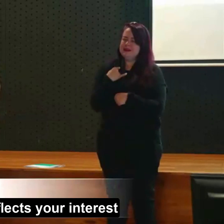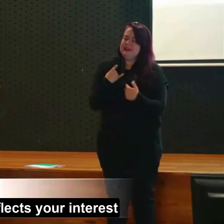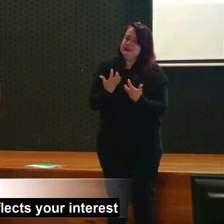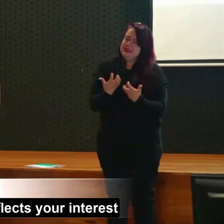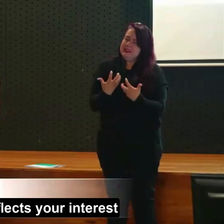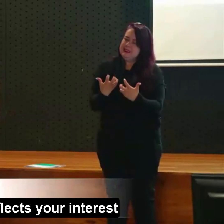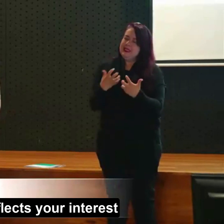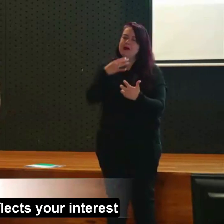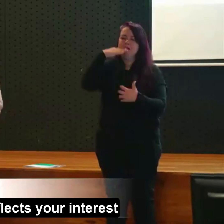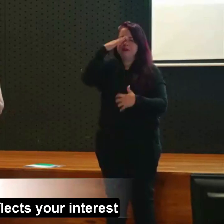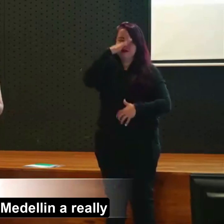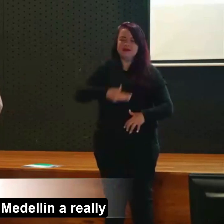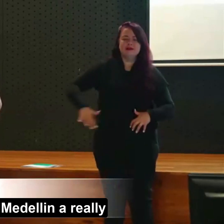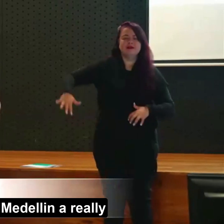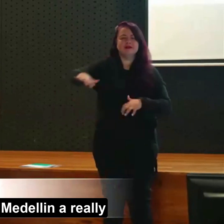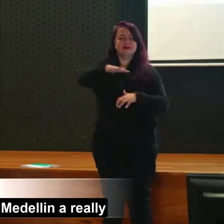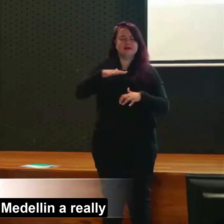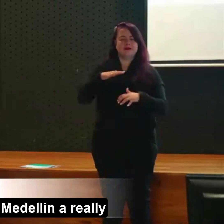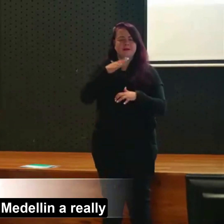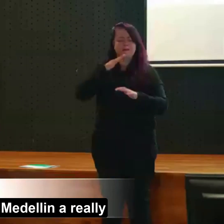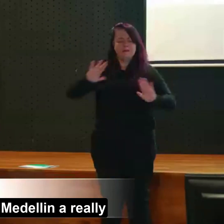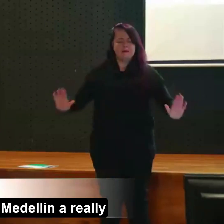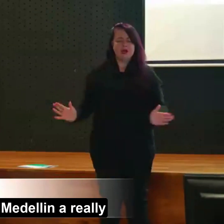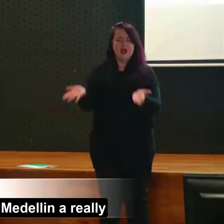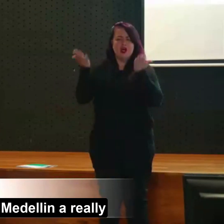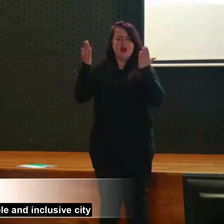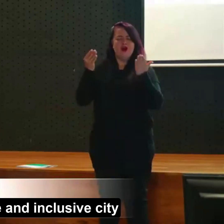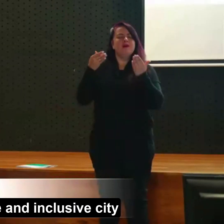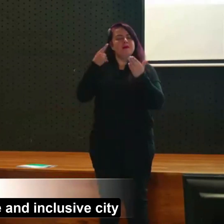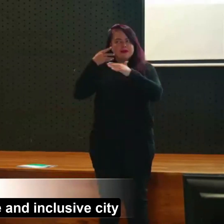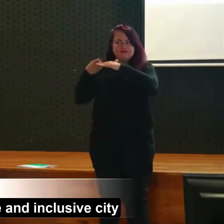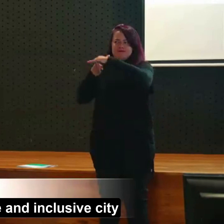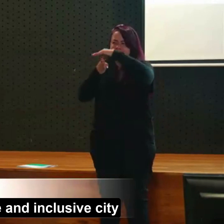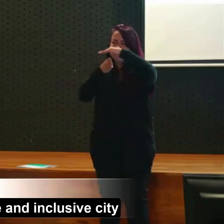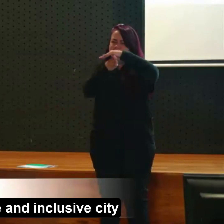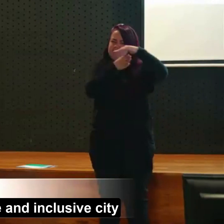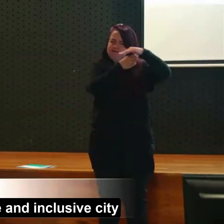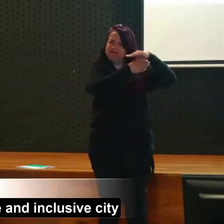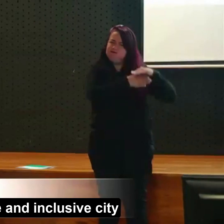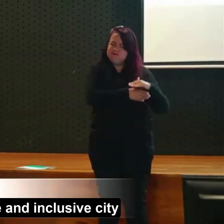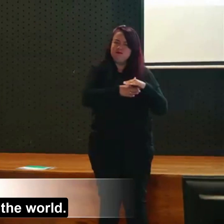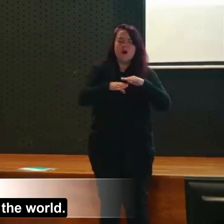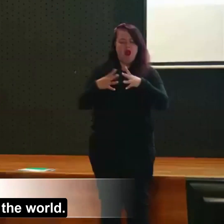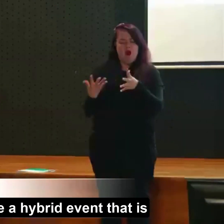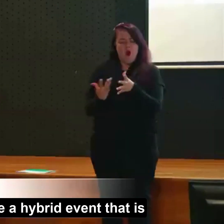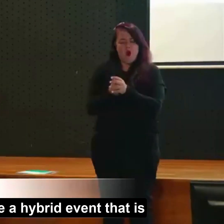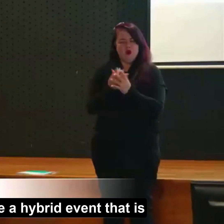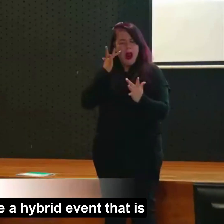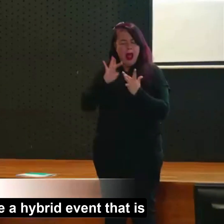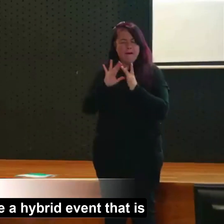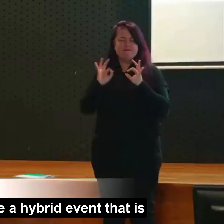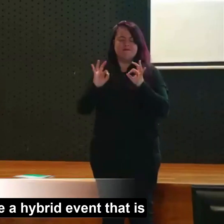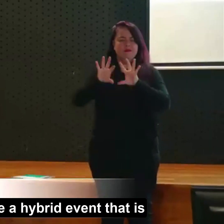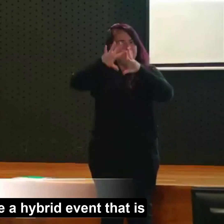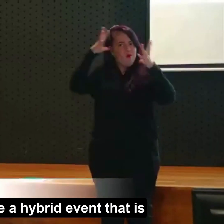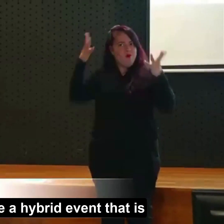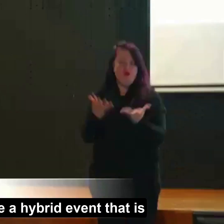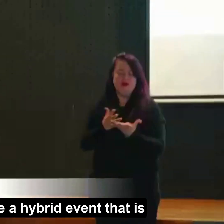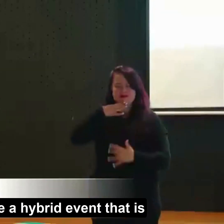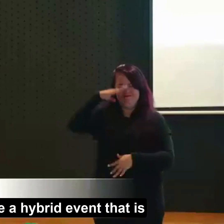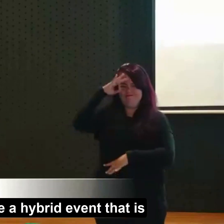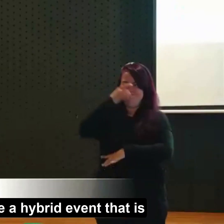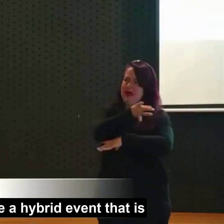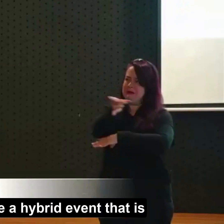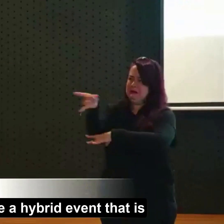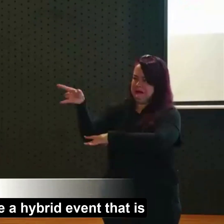clearly reflects your interest to make Medellín a really accessible and inclusive cities in the world. Today, we have